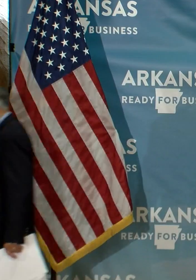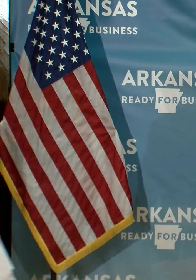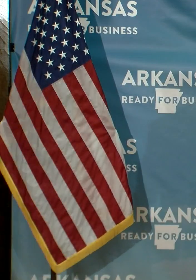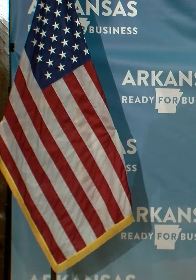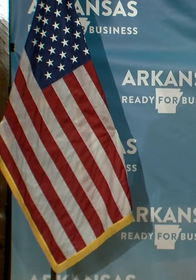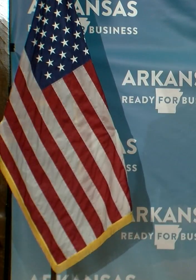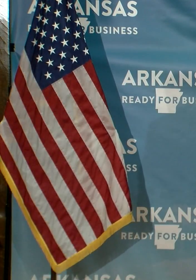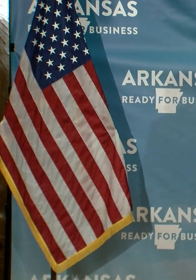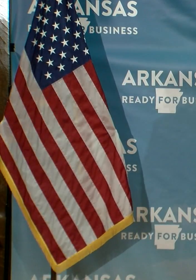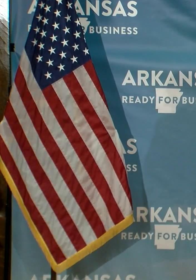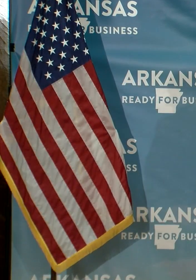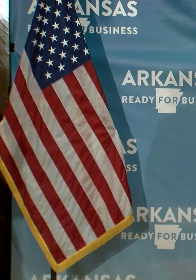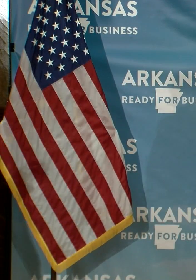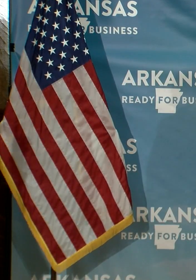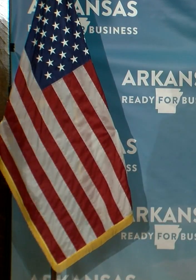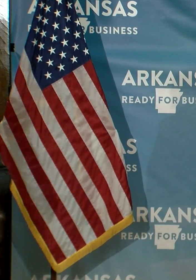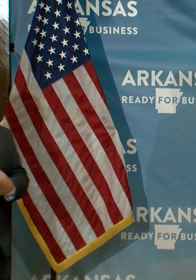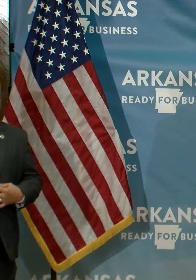Hello, Eddie.